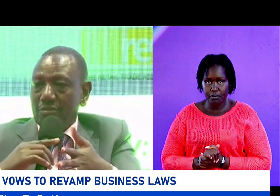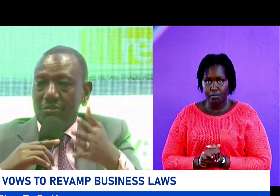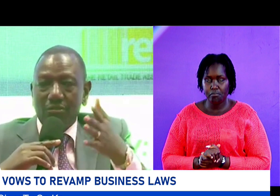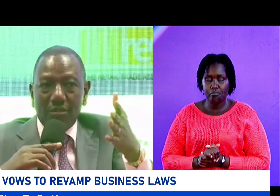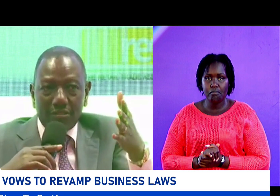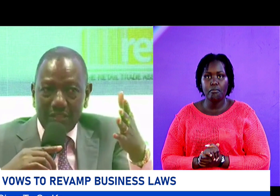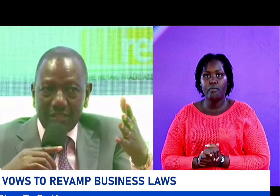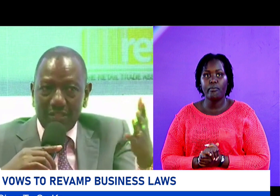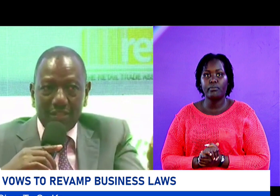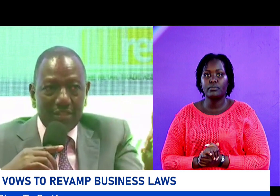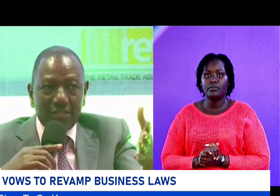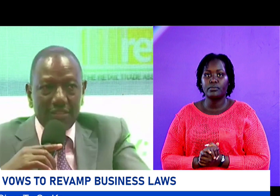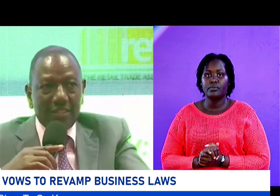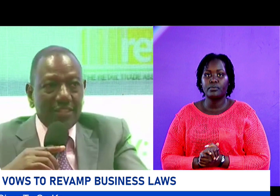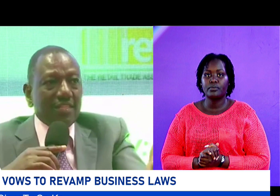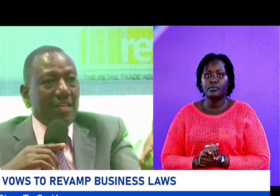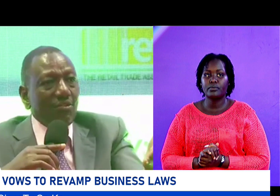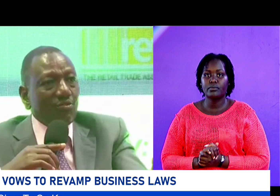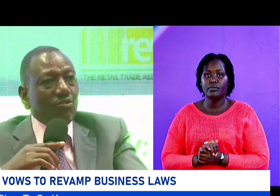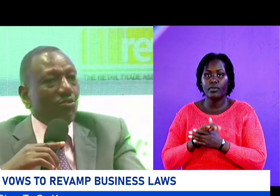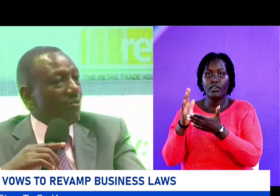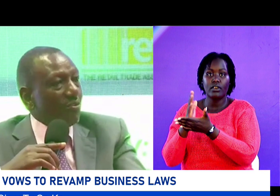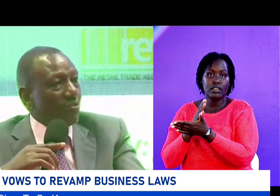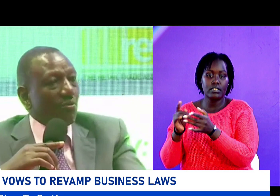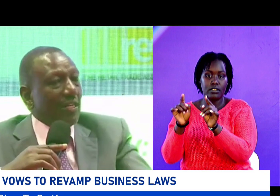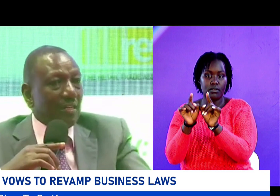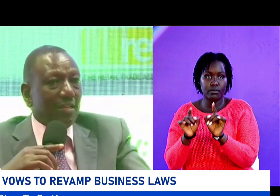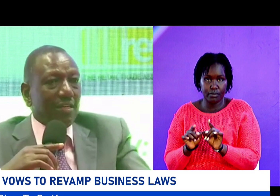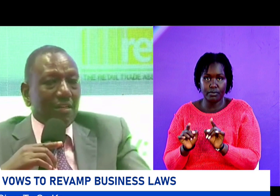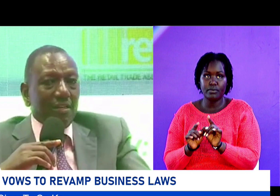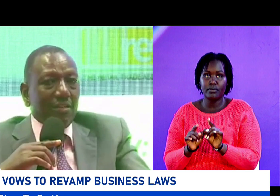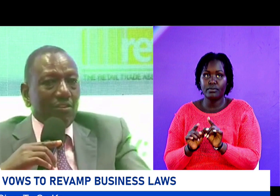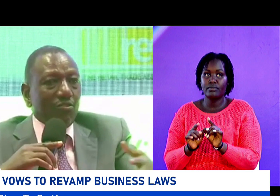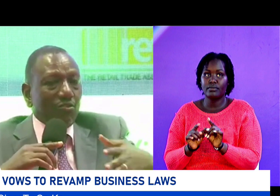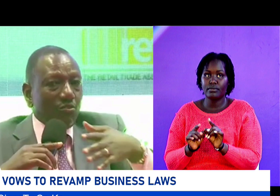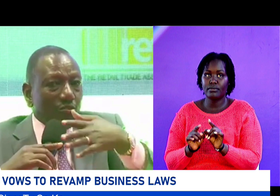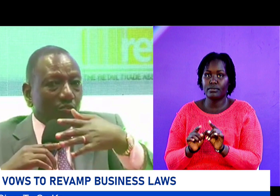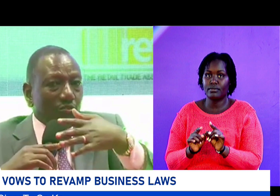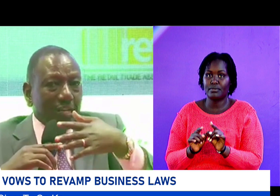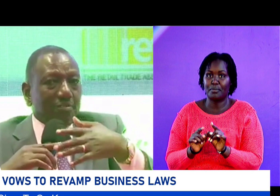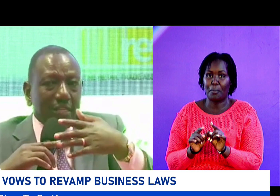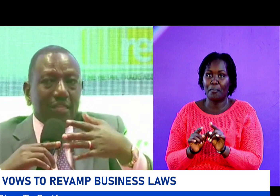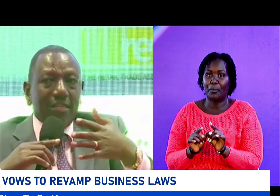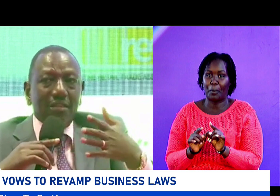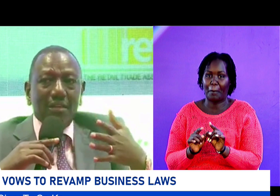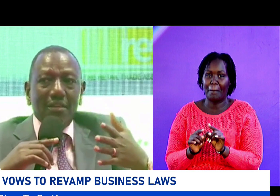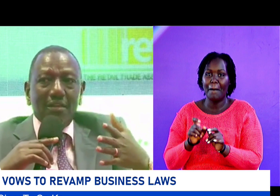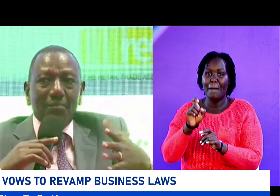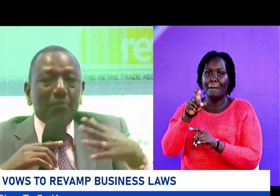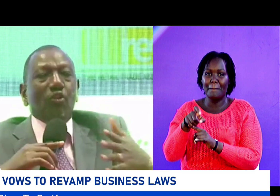So the sector also, surely, you must be people